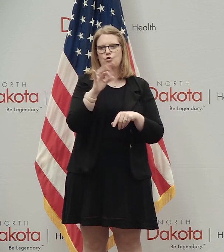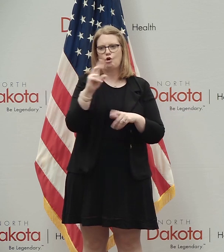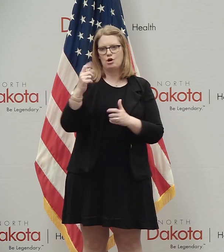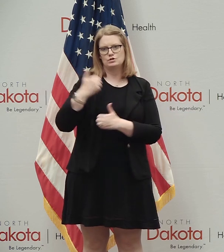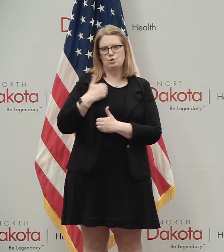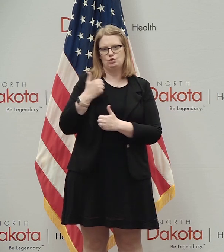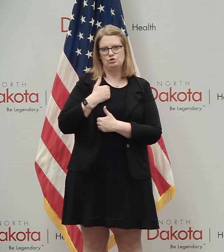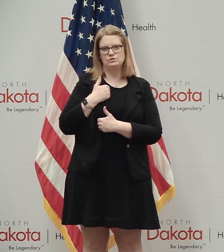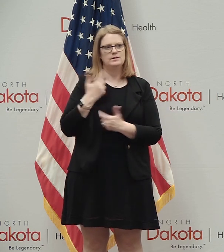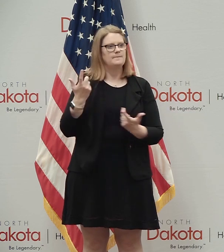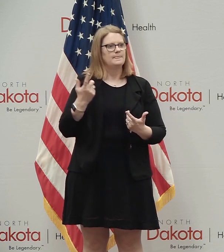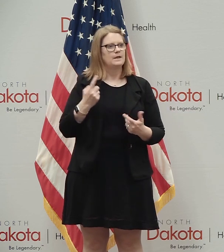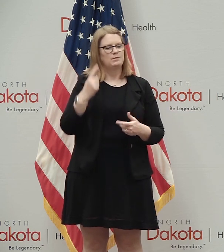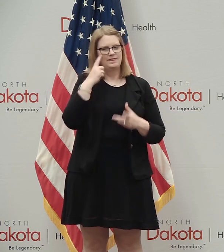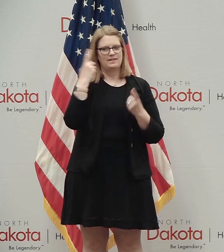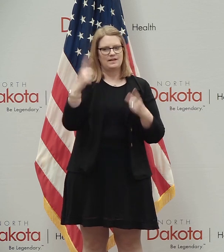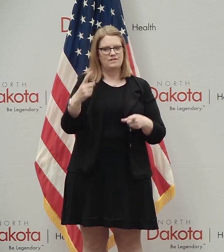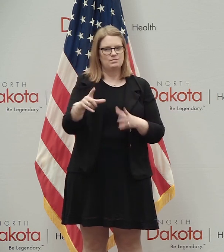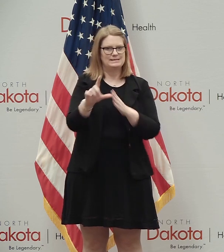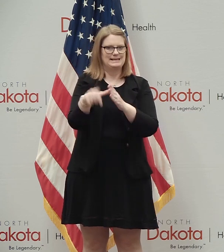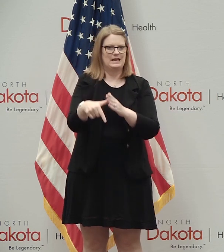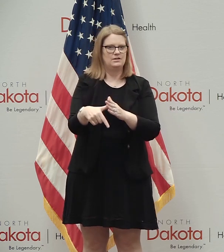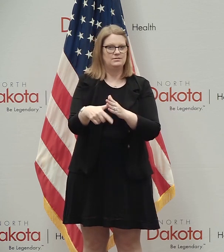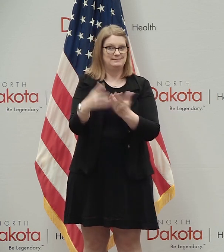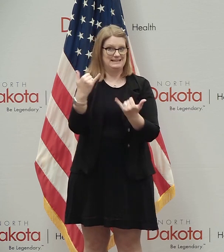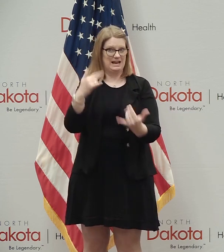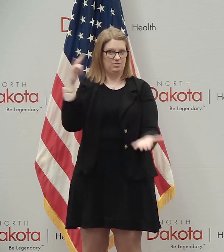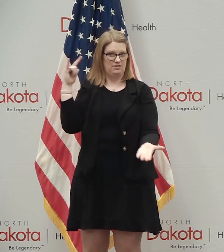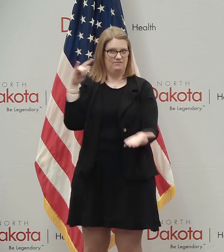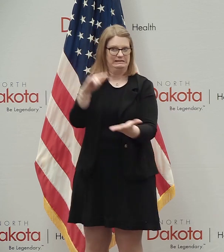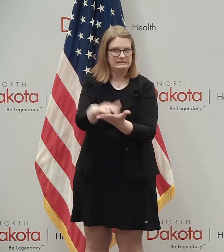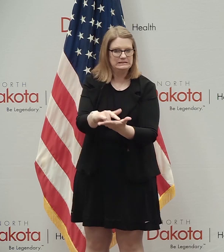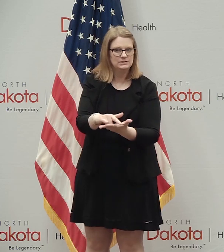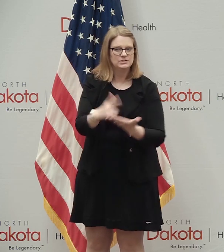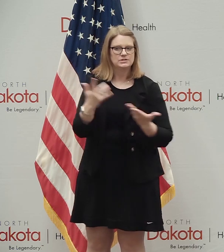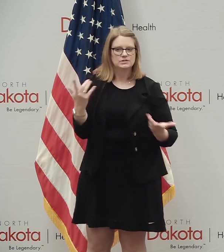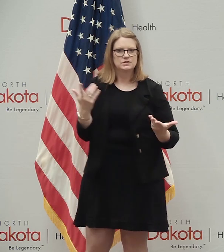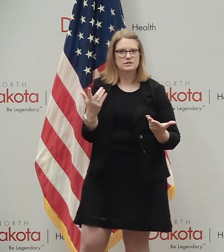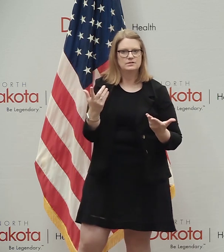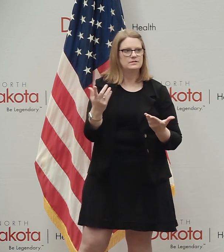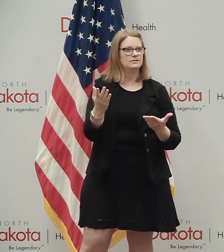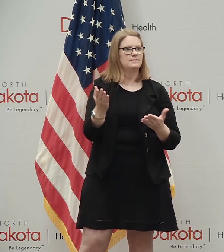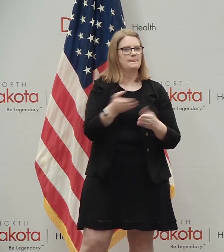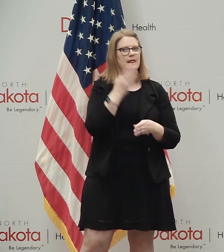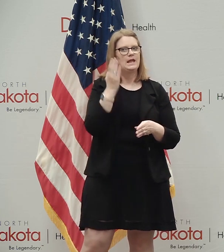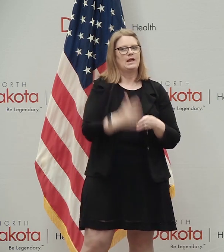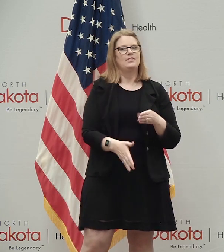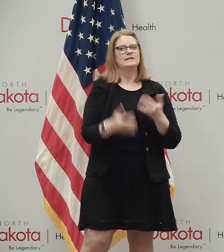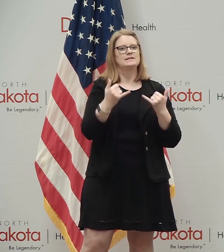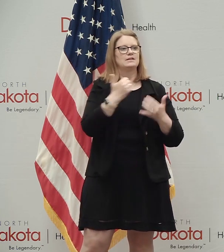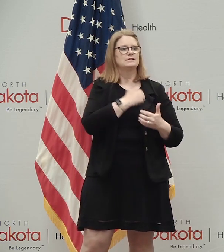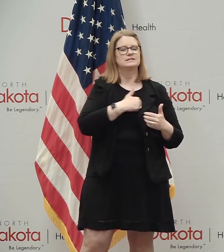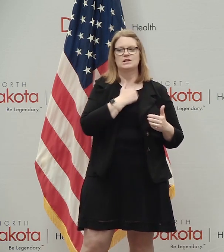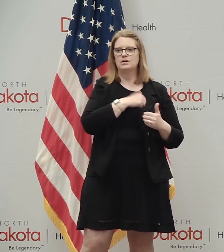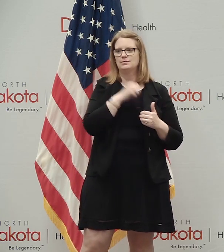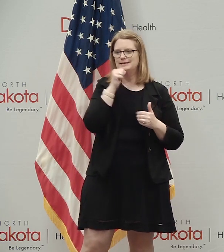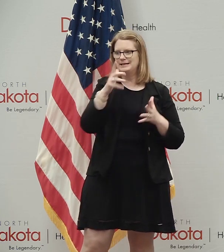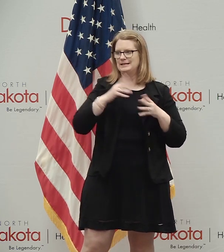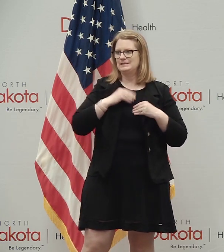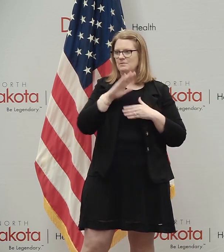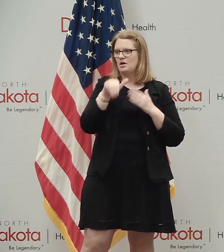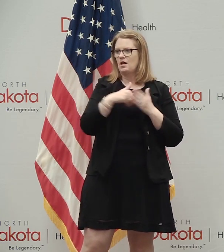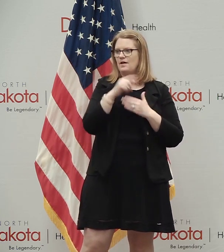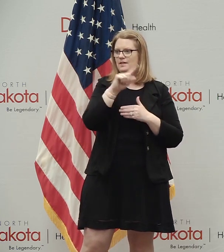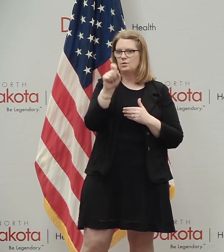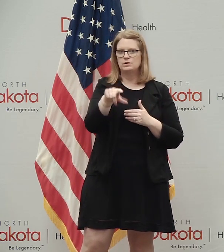soldiers. We thought the event was going to be a little later. They're coming in early, and so I'm going to end this now. Sorry if we didn't get to all the questions online,